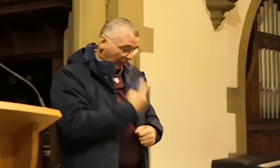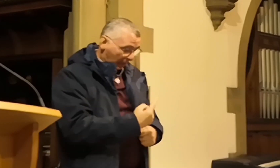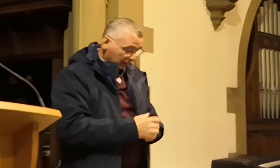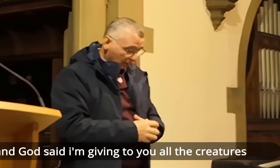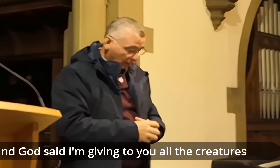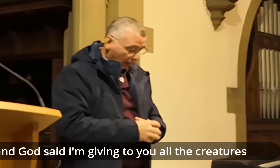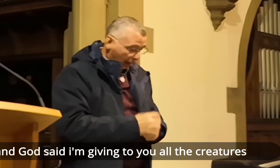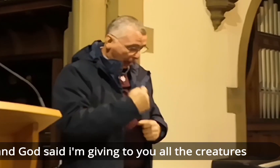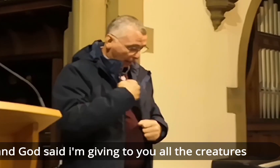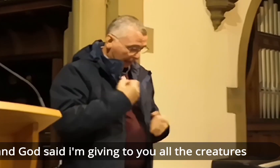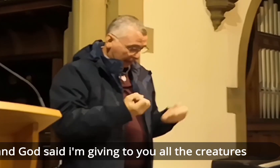And God said,